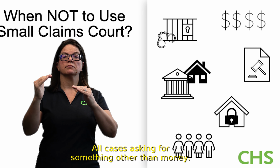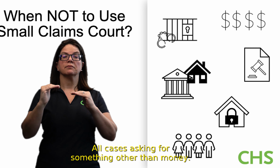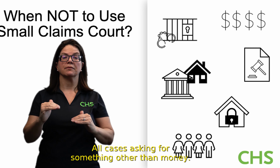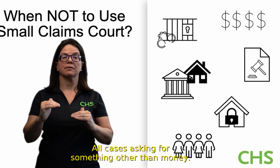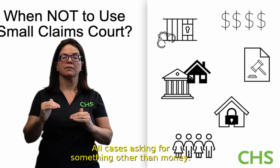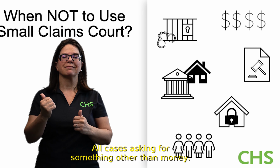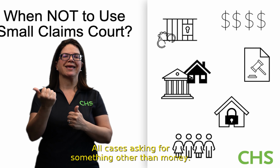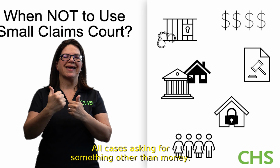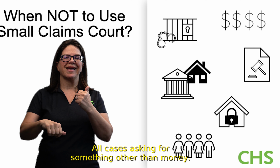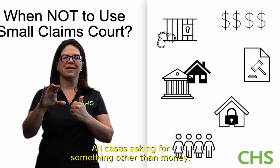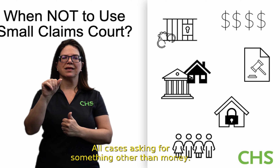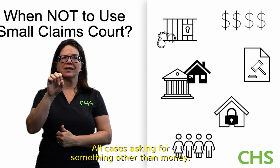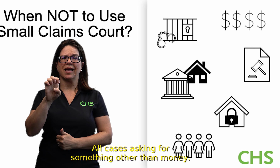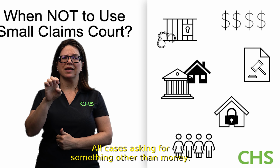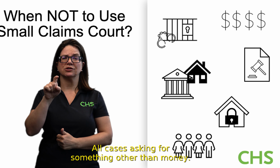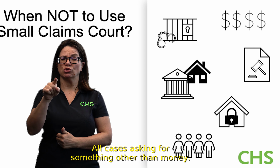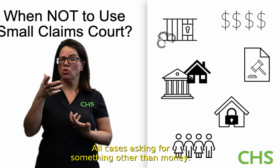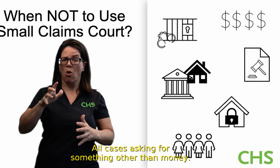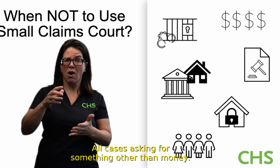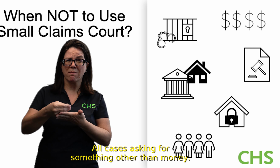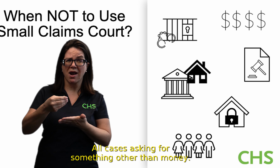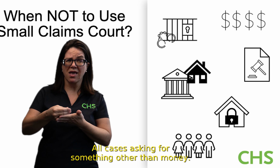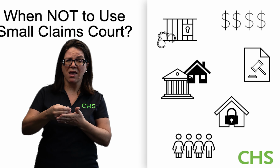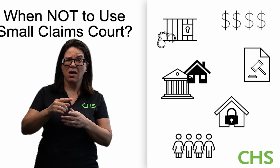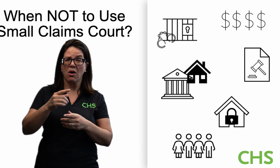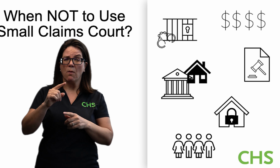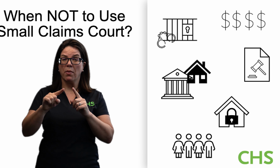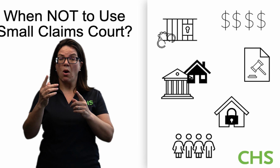all cases asking for something other than money.